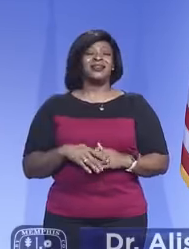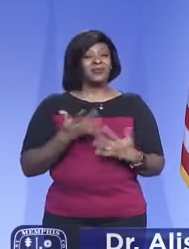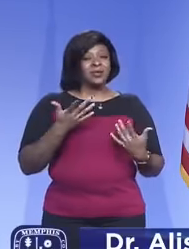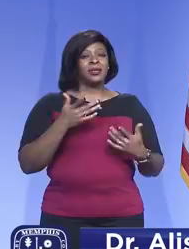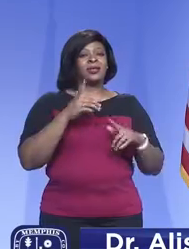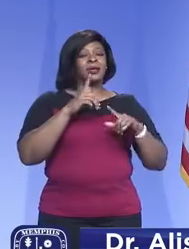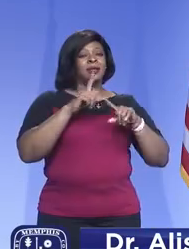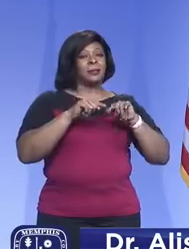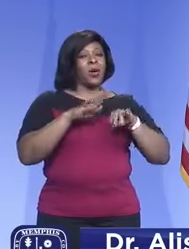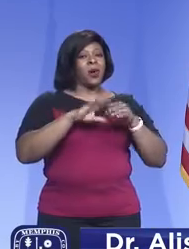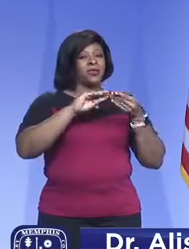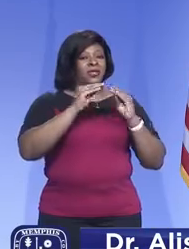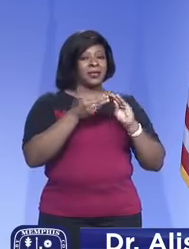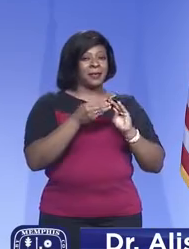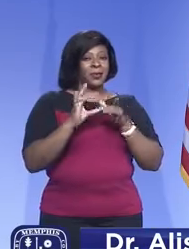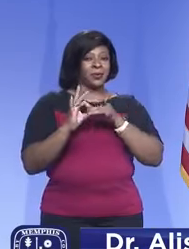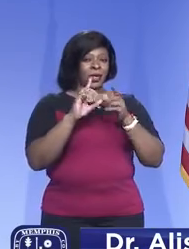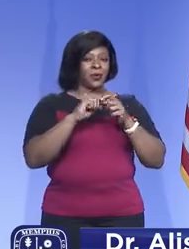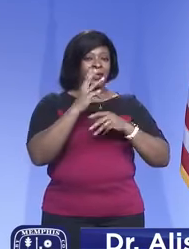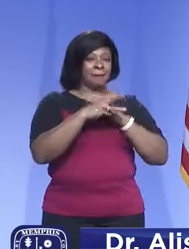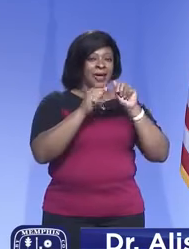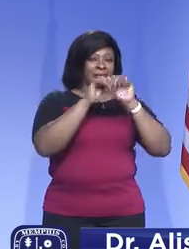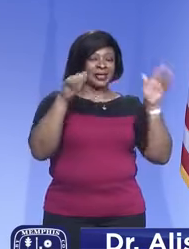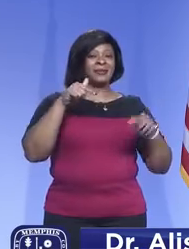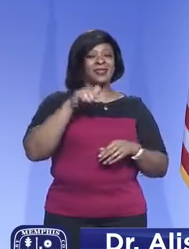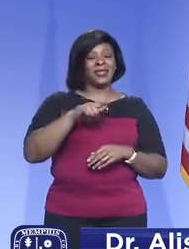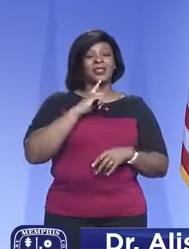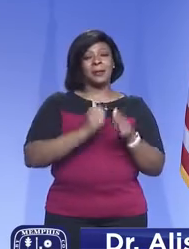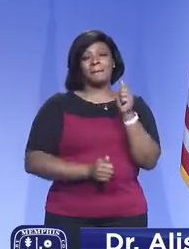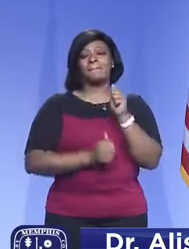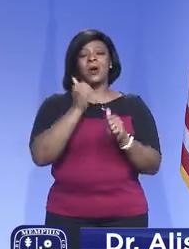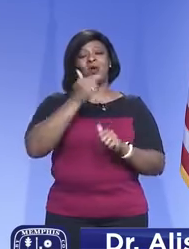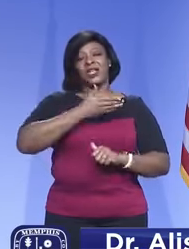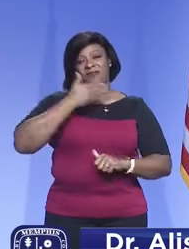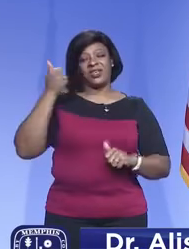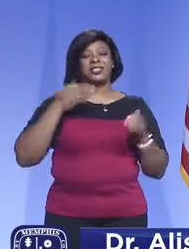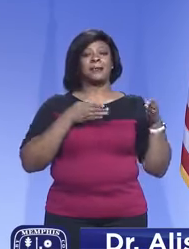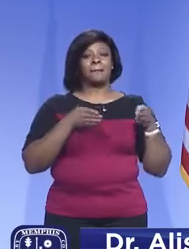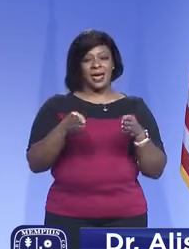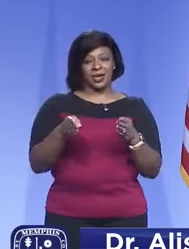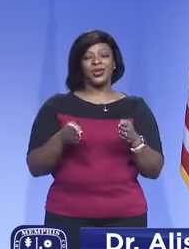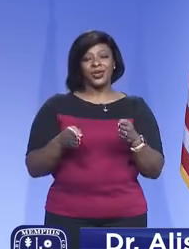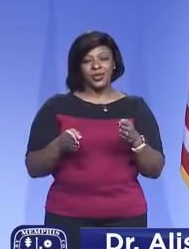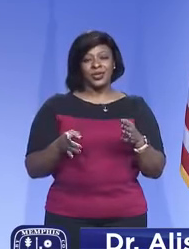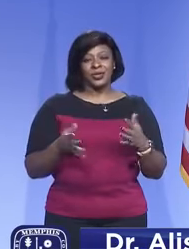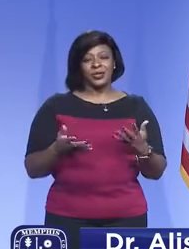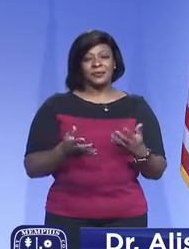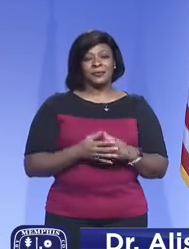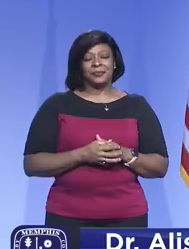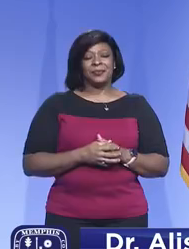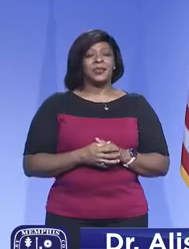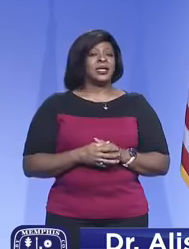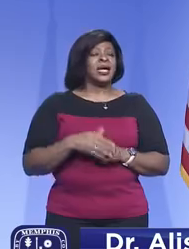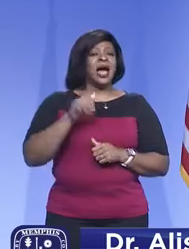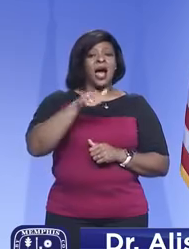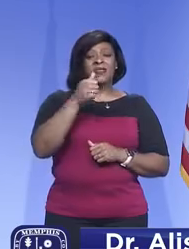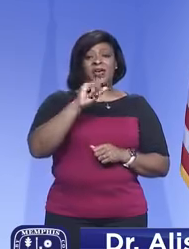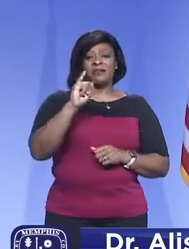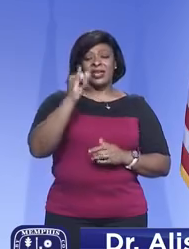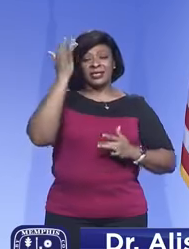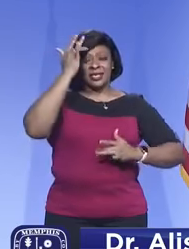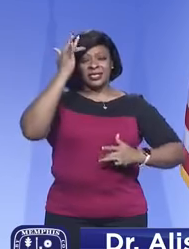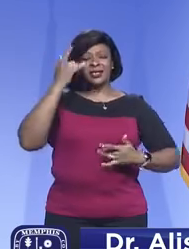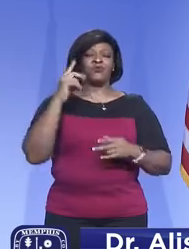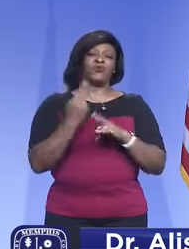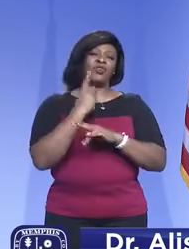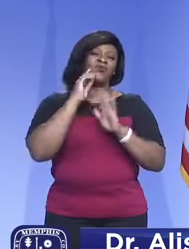number of cases relative to the pandemic, this is the most efficient manner. So with other infectious diseases, let's